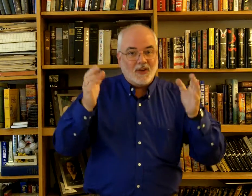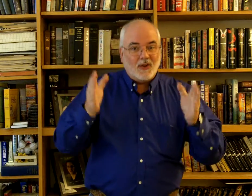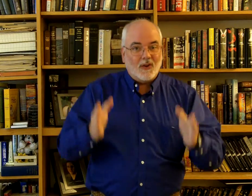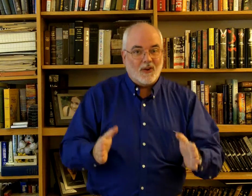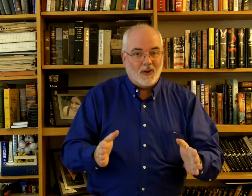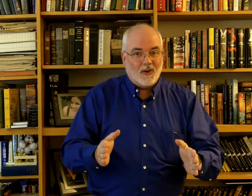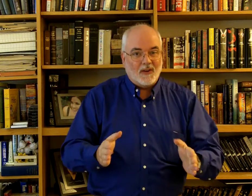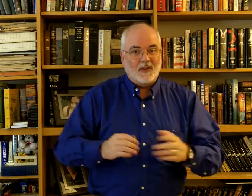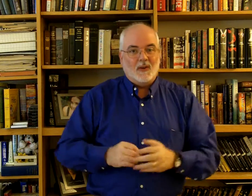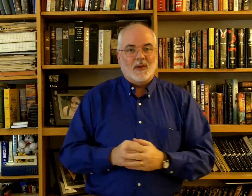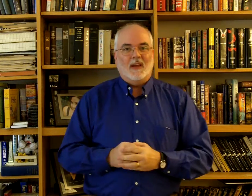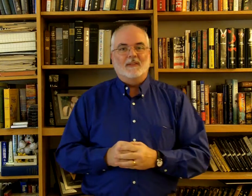Sinner. Okay?